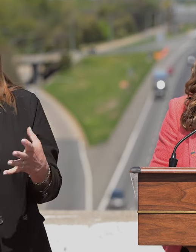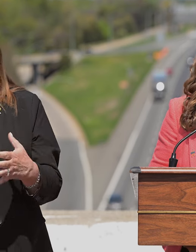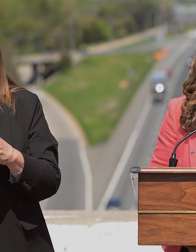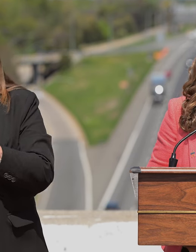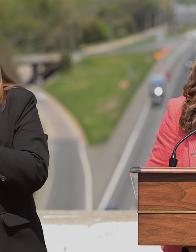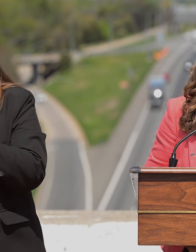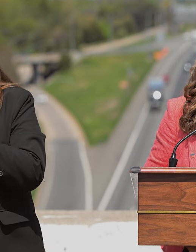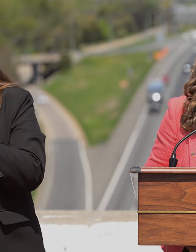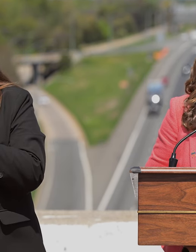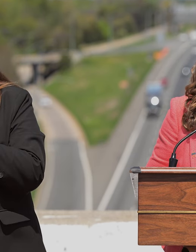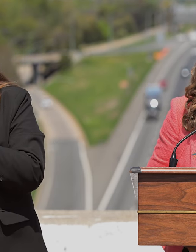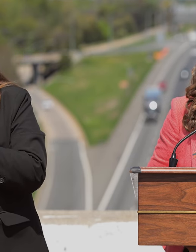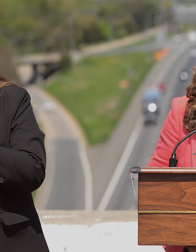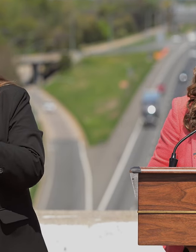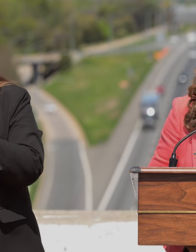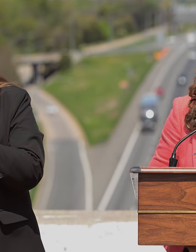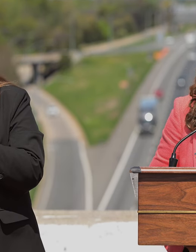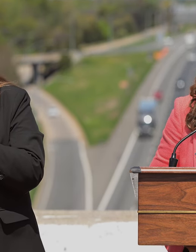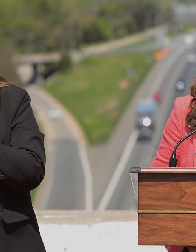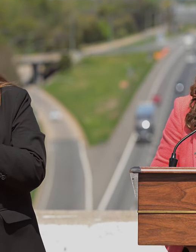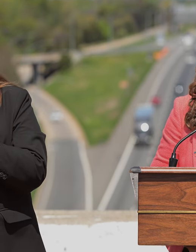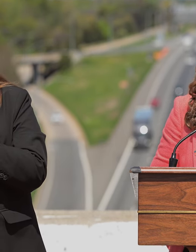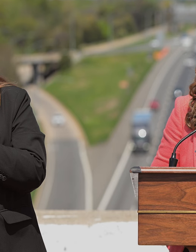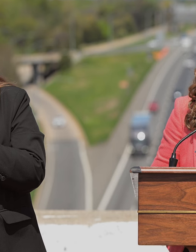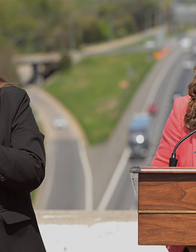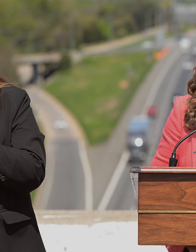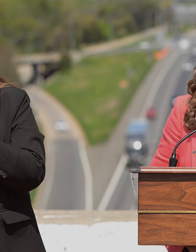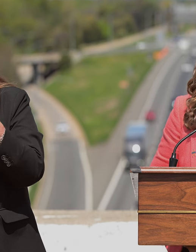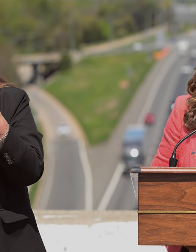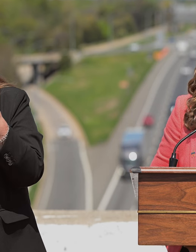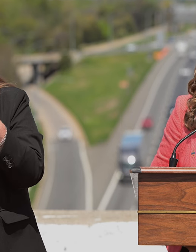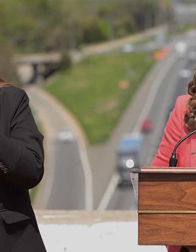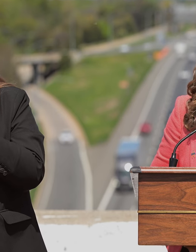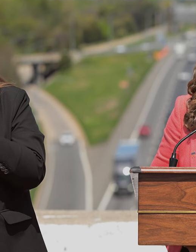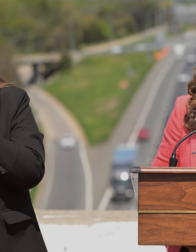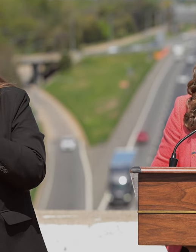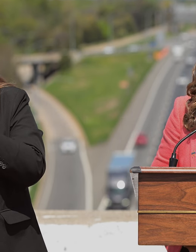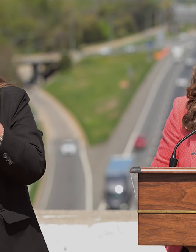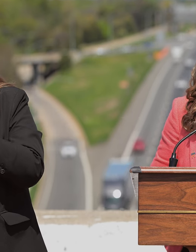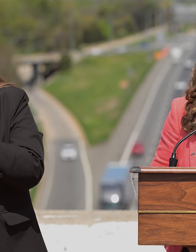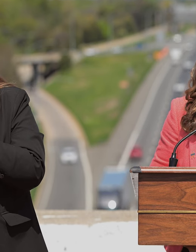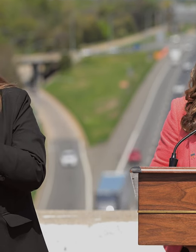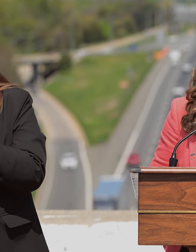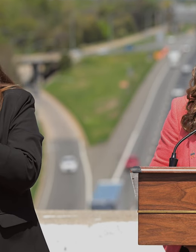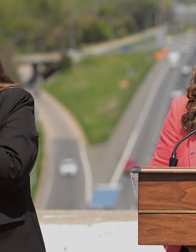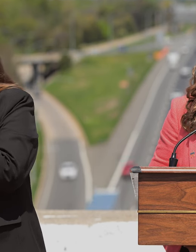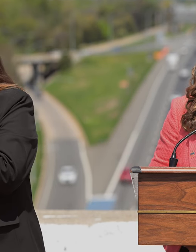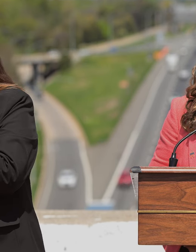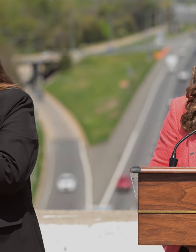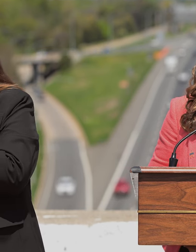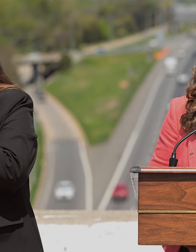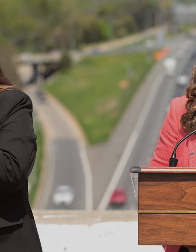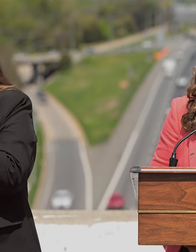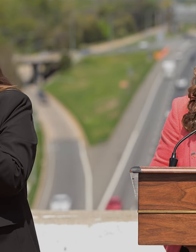Marylanders about the flashing green lights that you see in construction zones, and supporting the legislation that was already referenced that we're very proud to